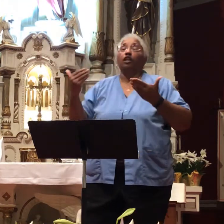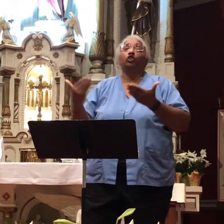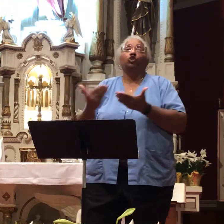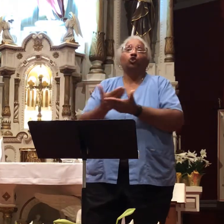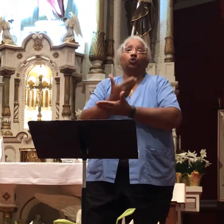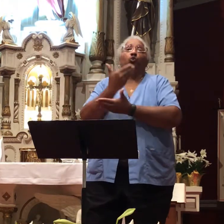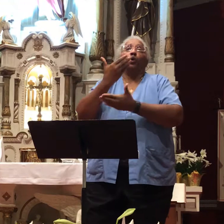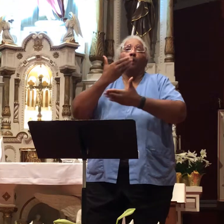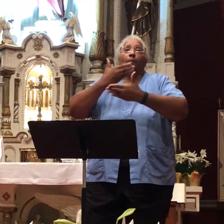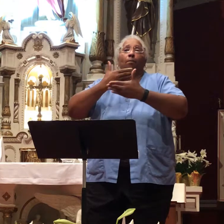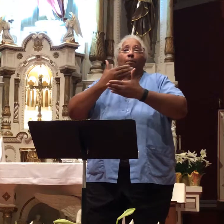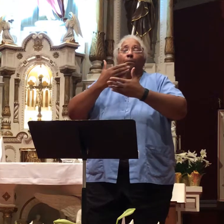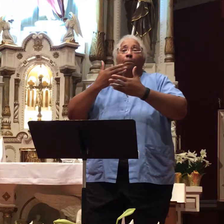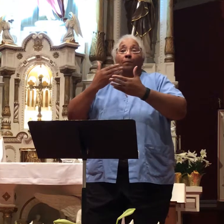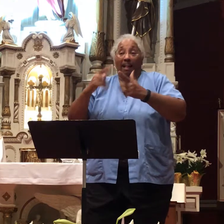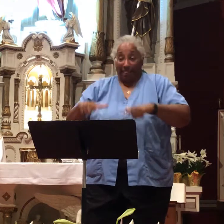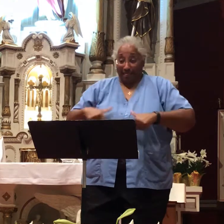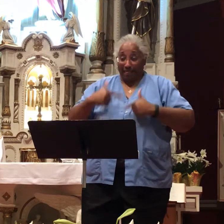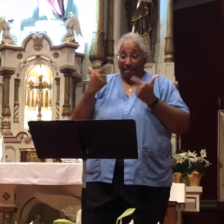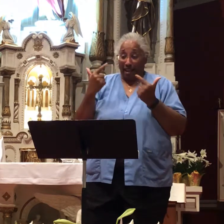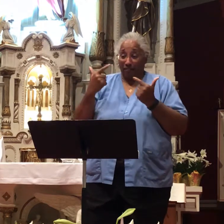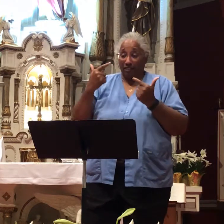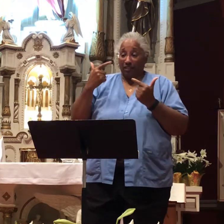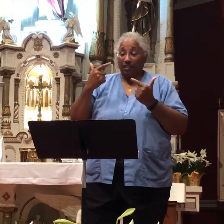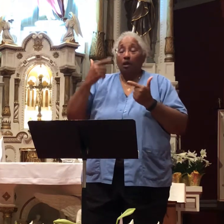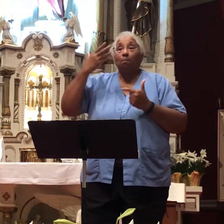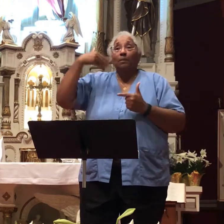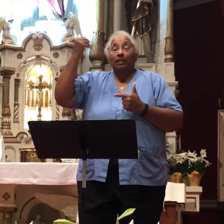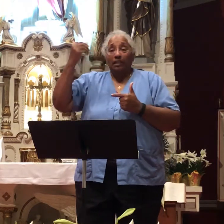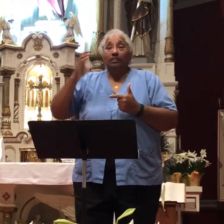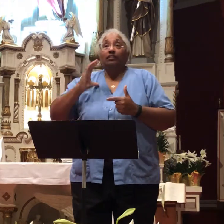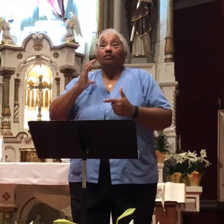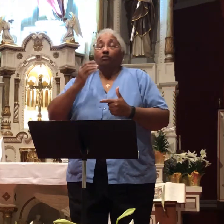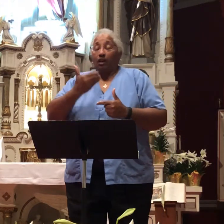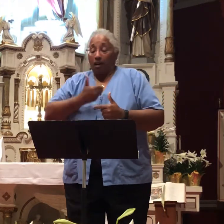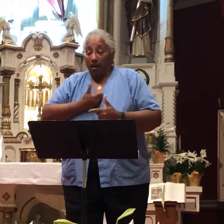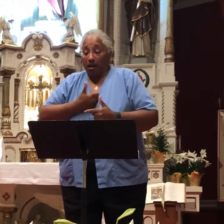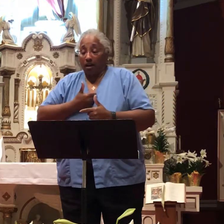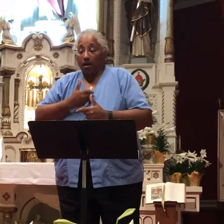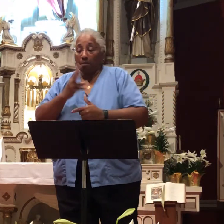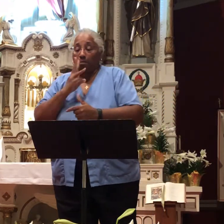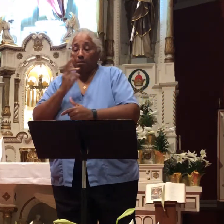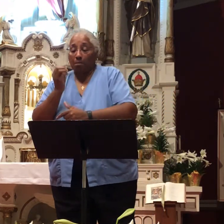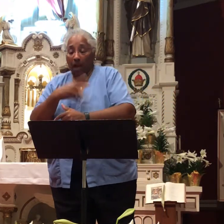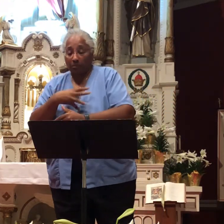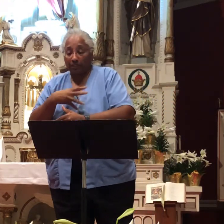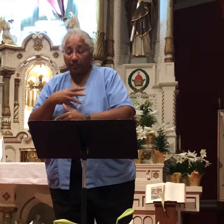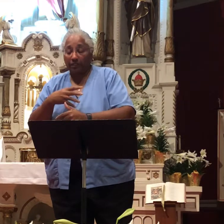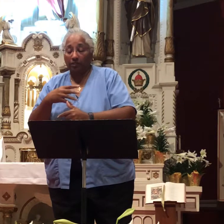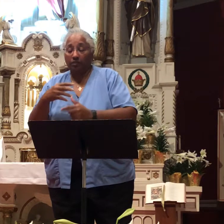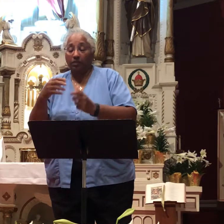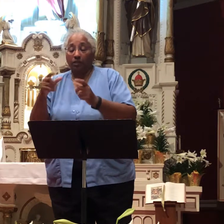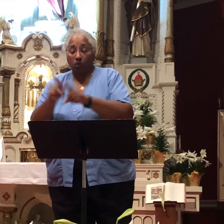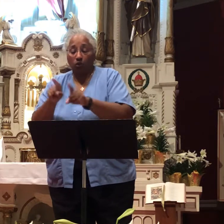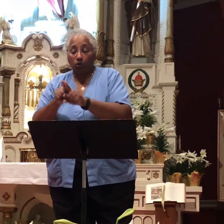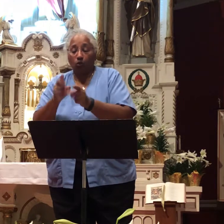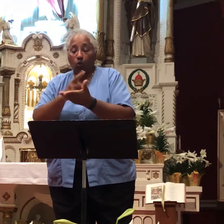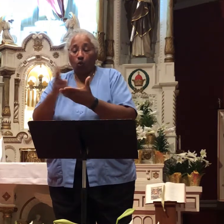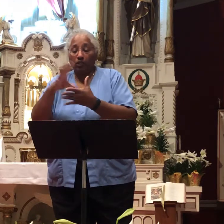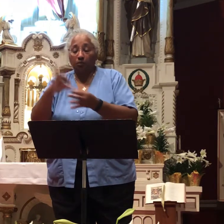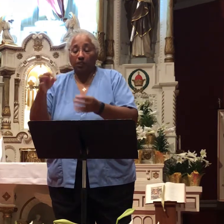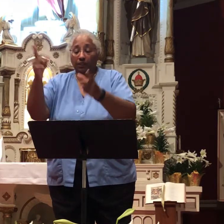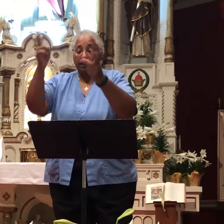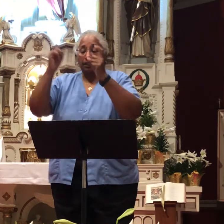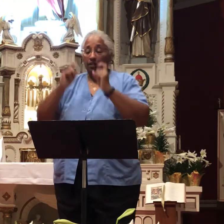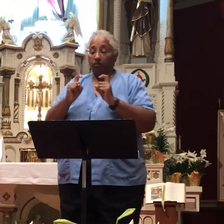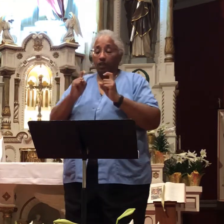Holy Spirit, and bestowed on us forgiveness of our sins, keep us by his grace in